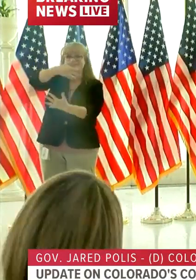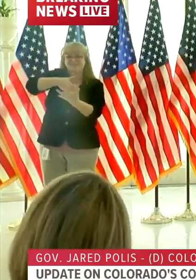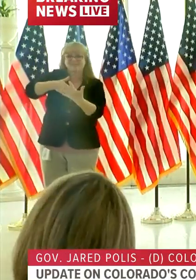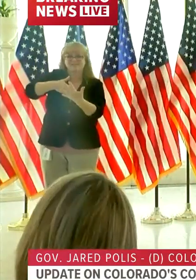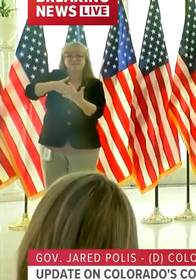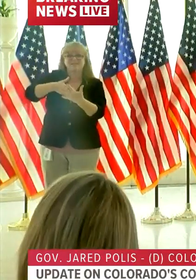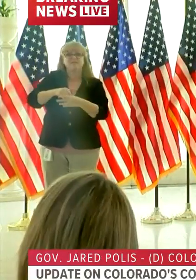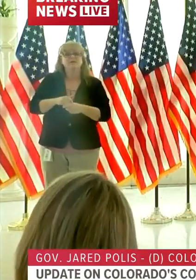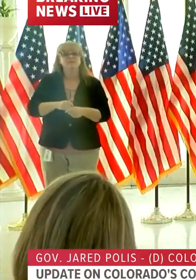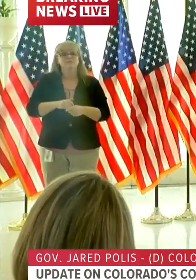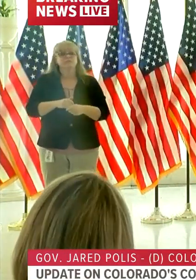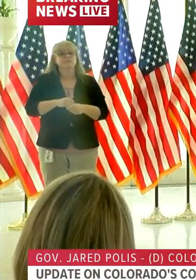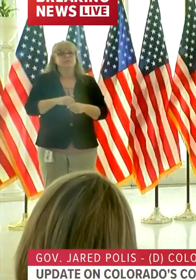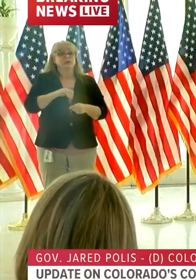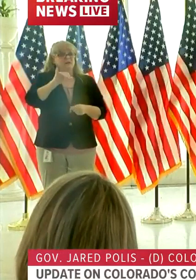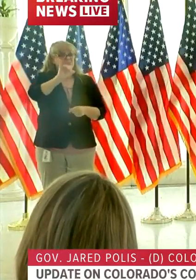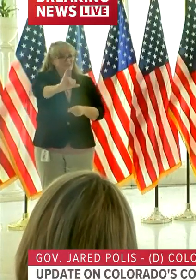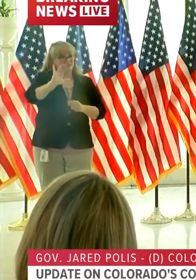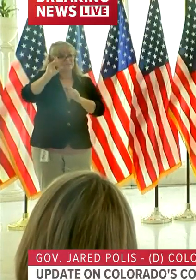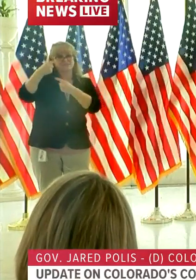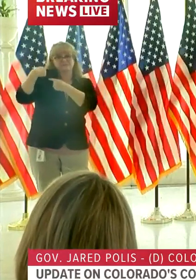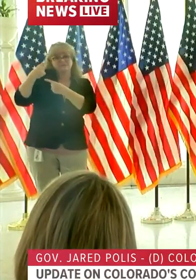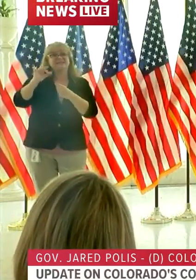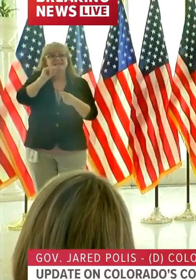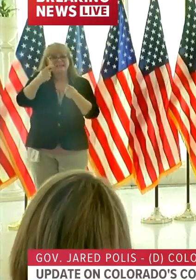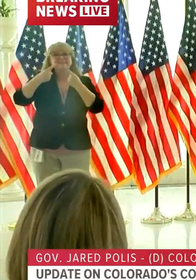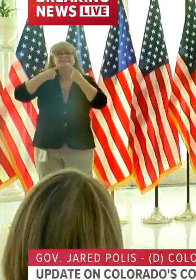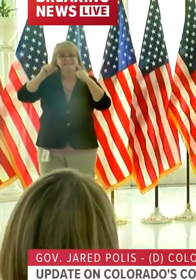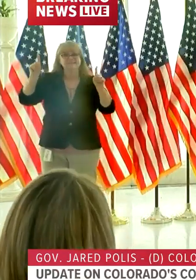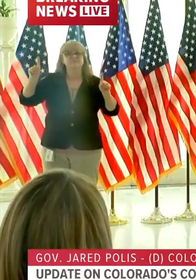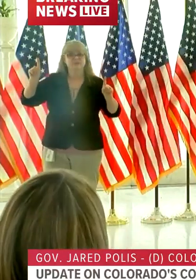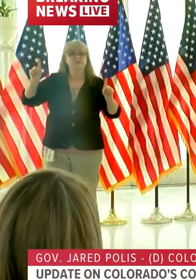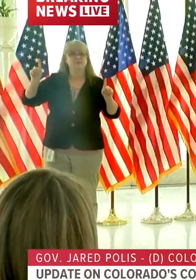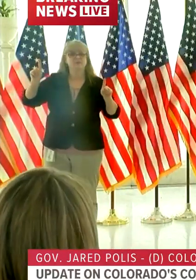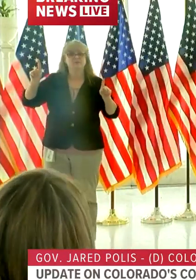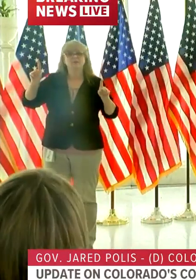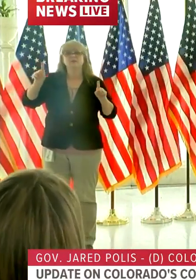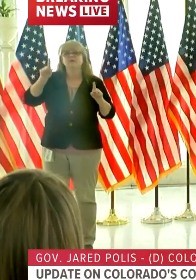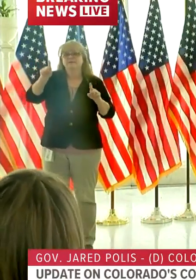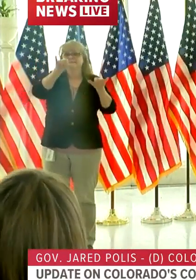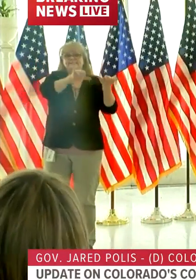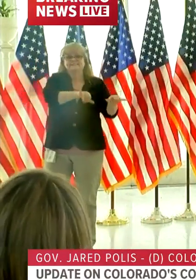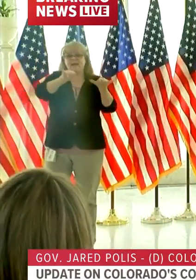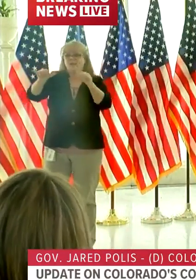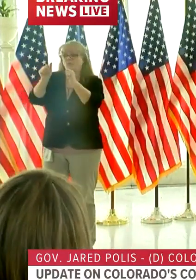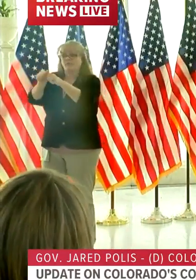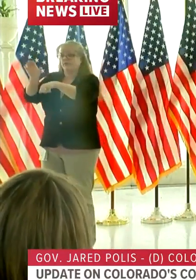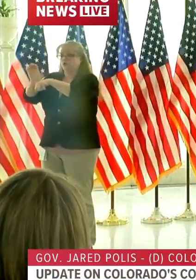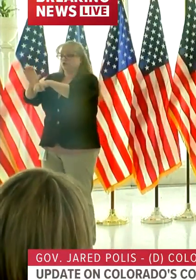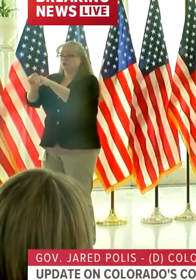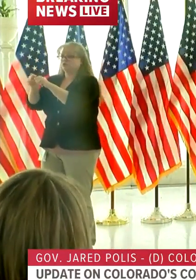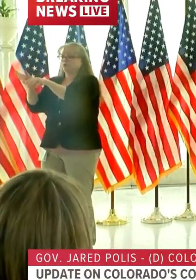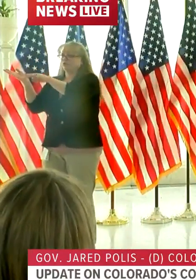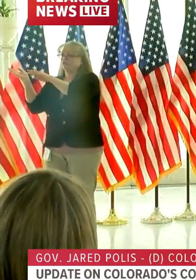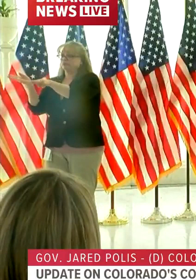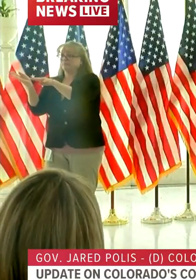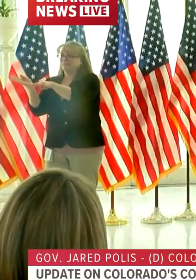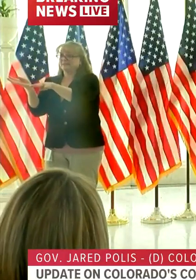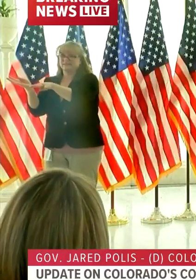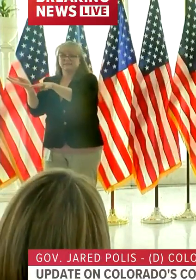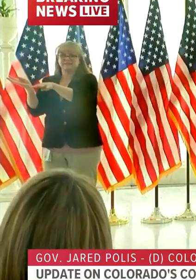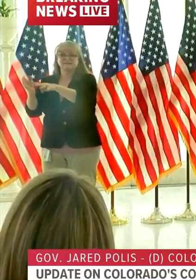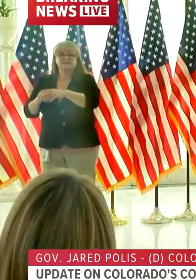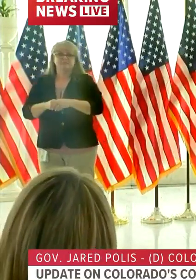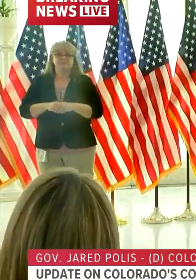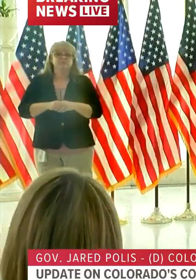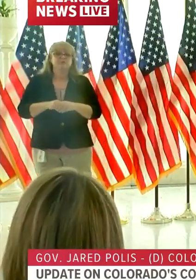traditional ways that those houses of worship operated, especially in these challenging times. So many faith leaders of all denominations